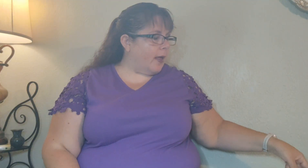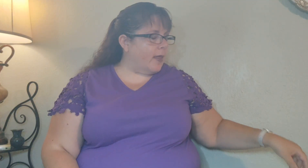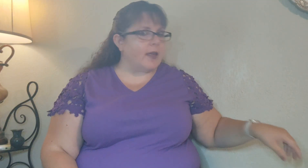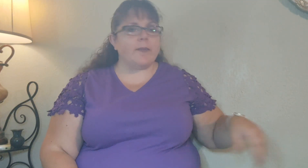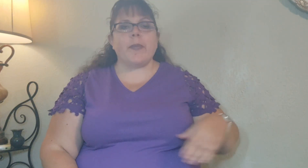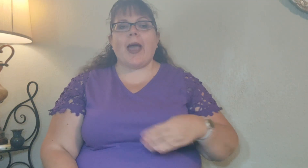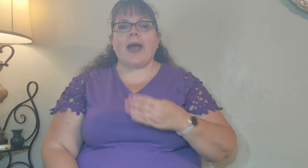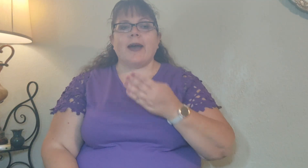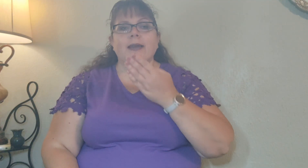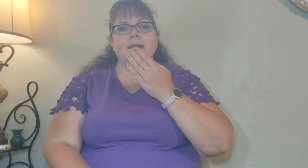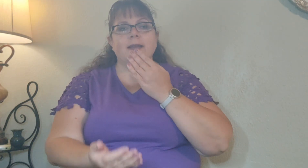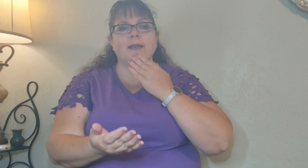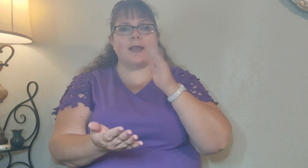And then bad,